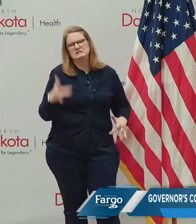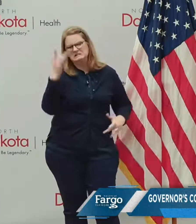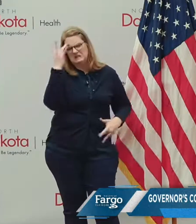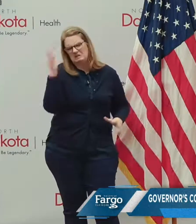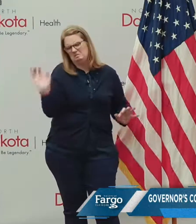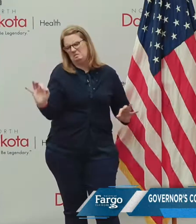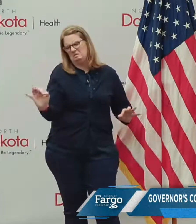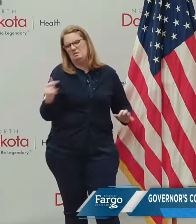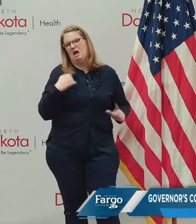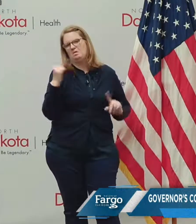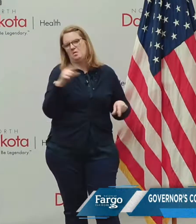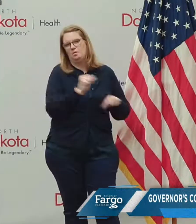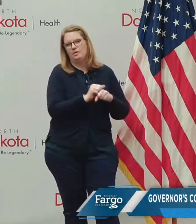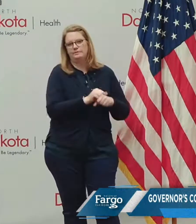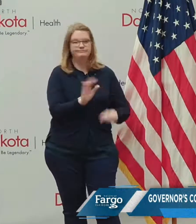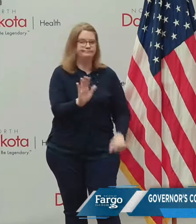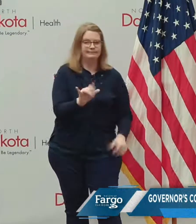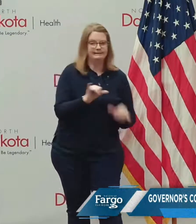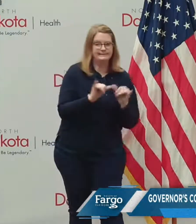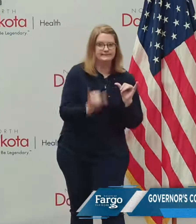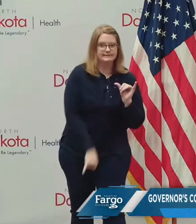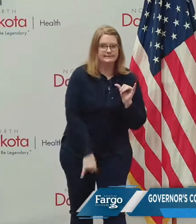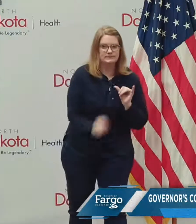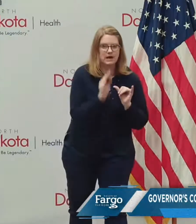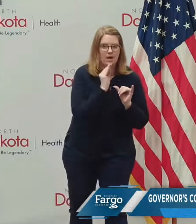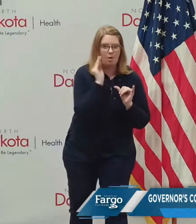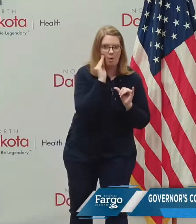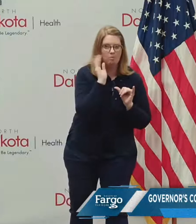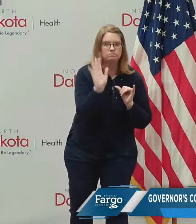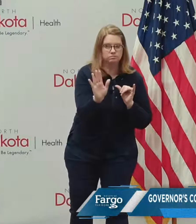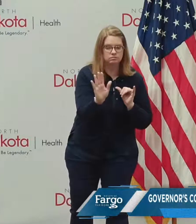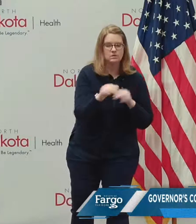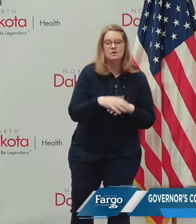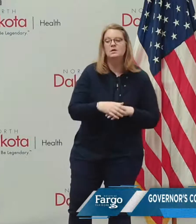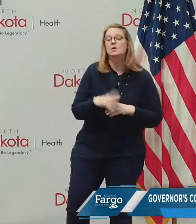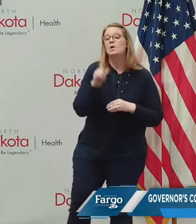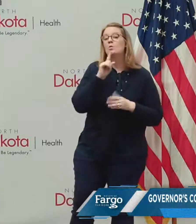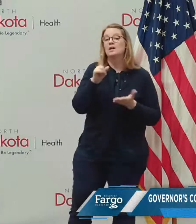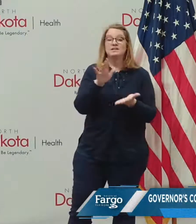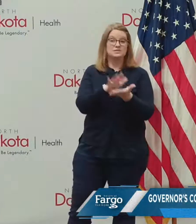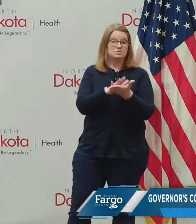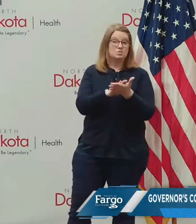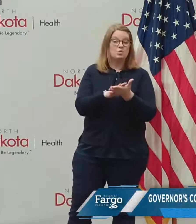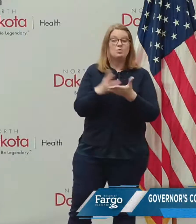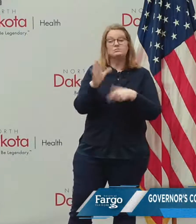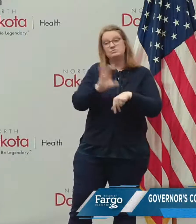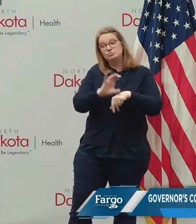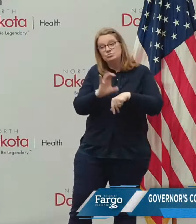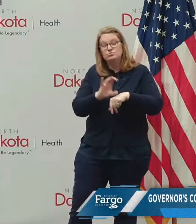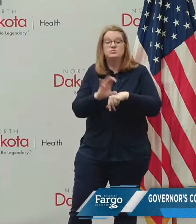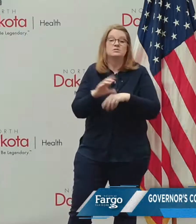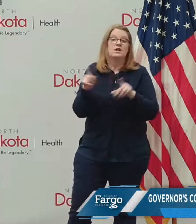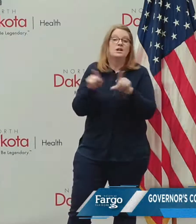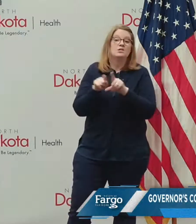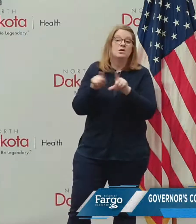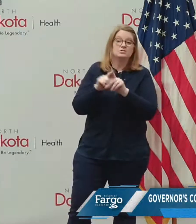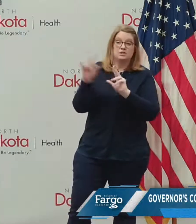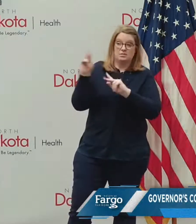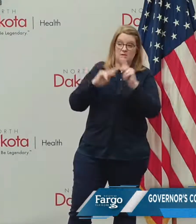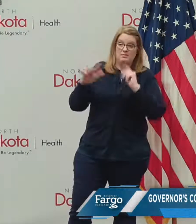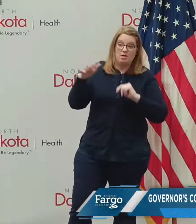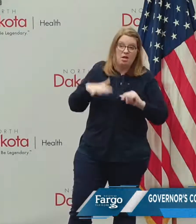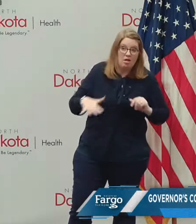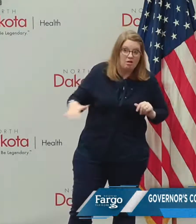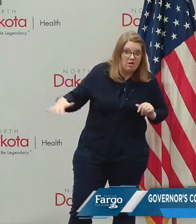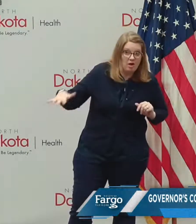well. We're certainly grateful to all the schools, the faith-based leaders, the businesses, and the individuals who continue